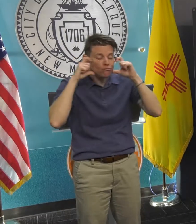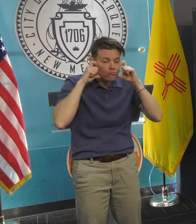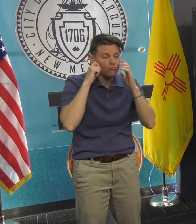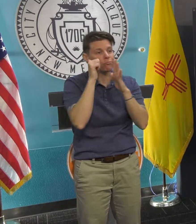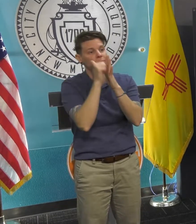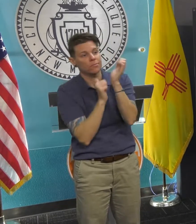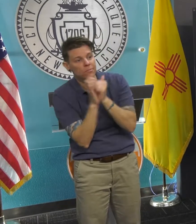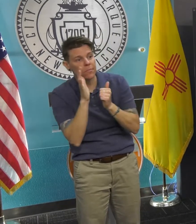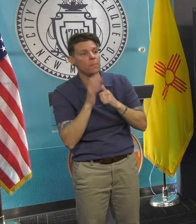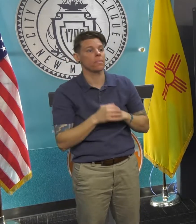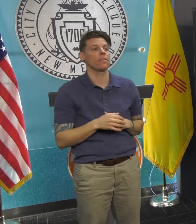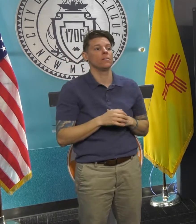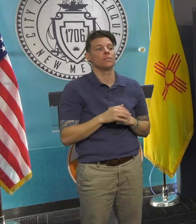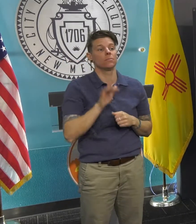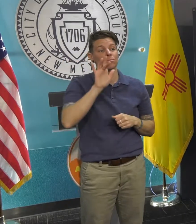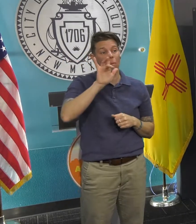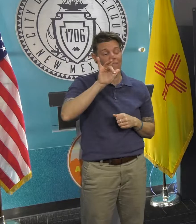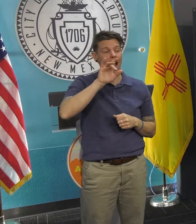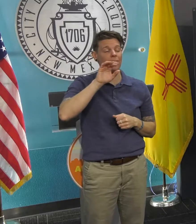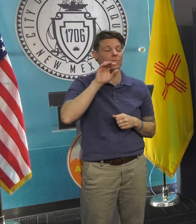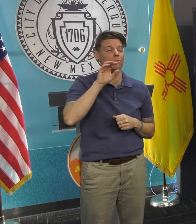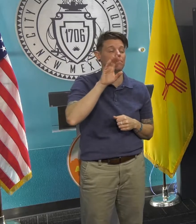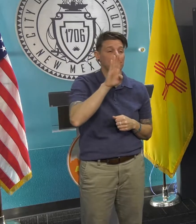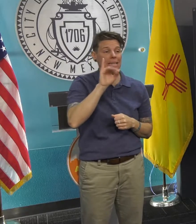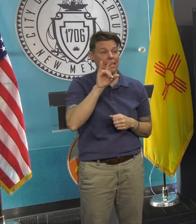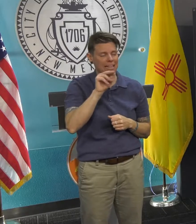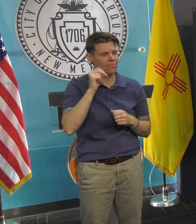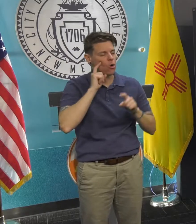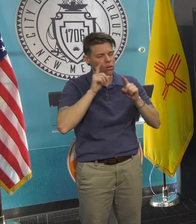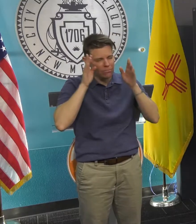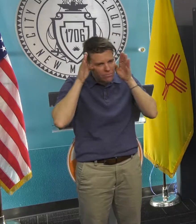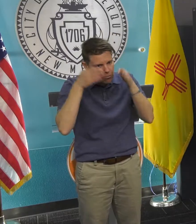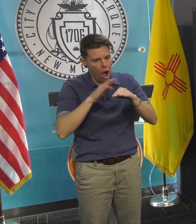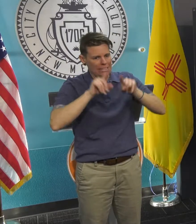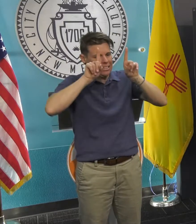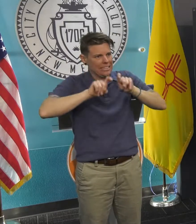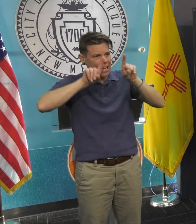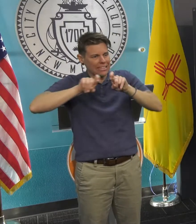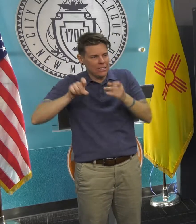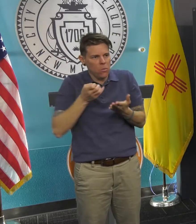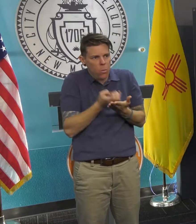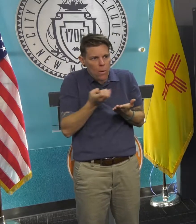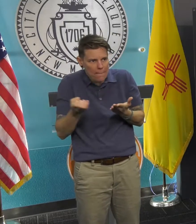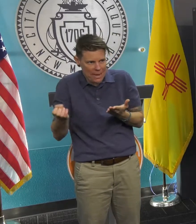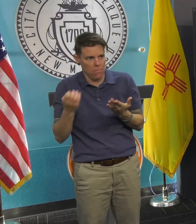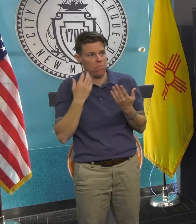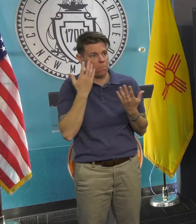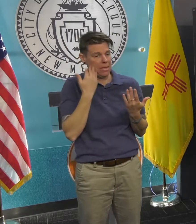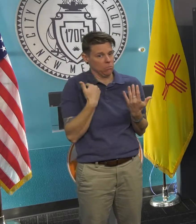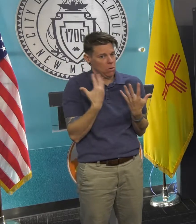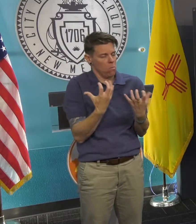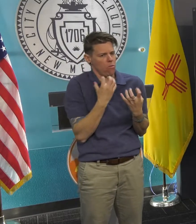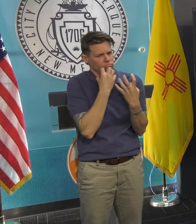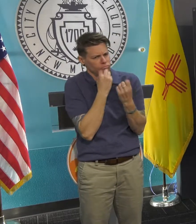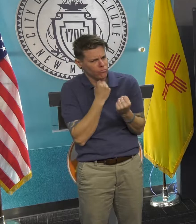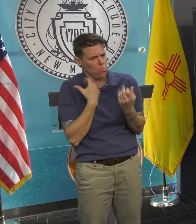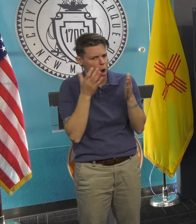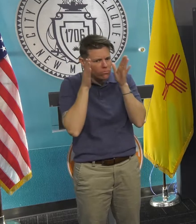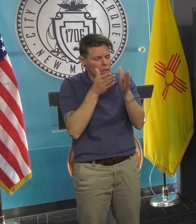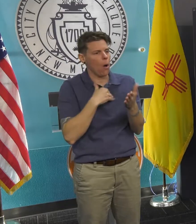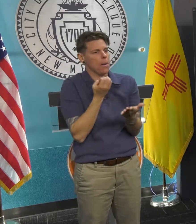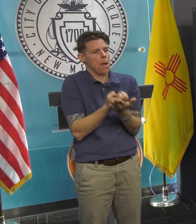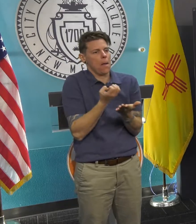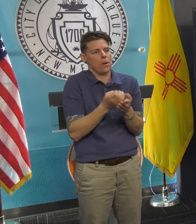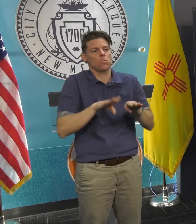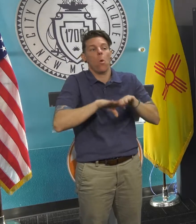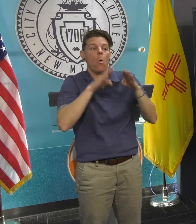testing, which is the key to reopening the economy and resuming our lives. That bill didn't include funding for states,